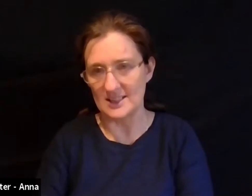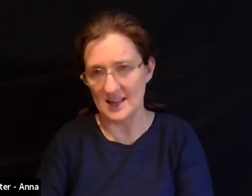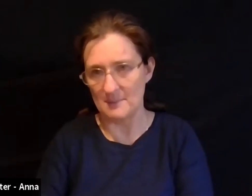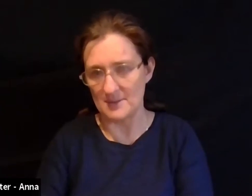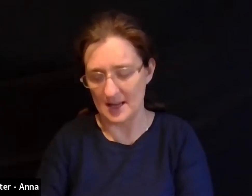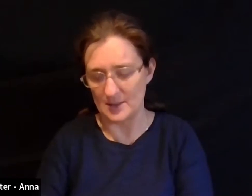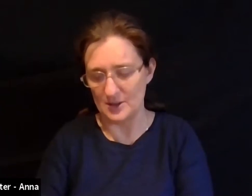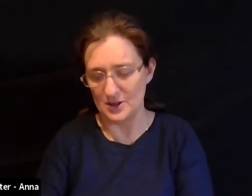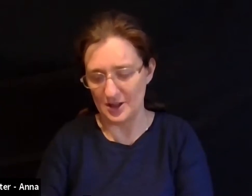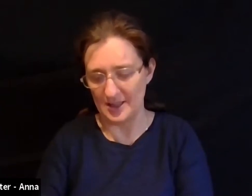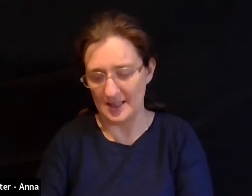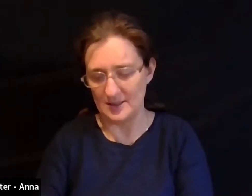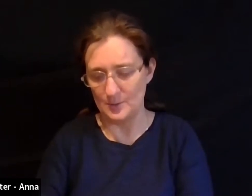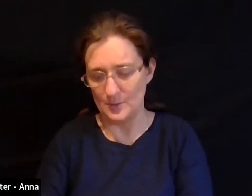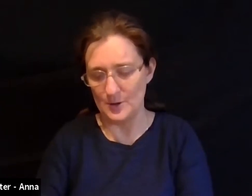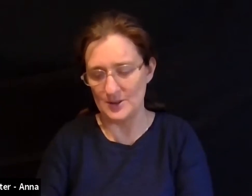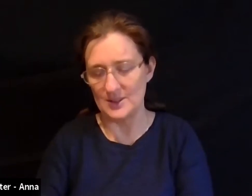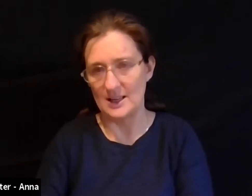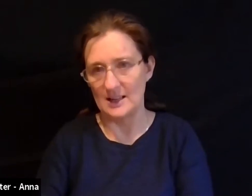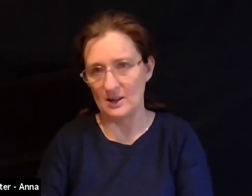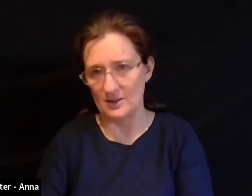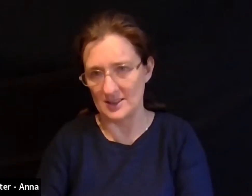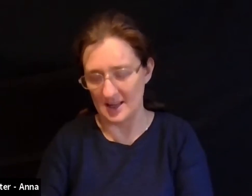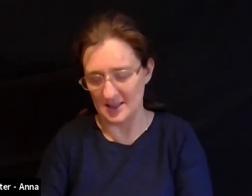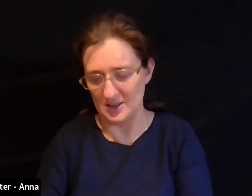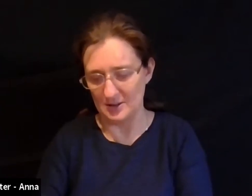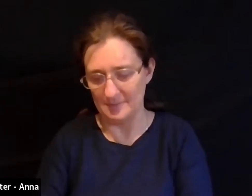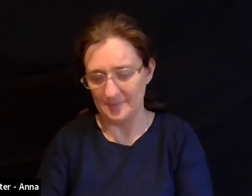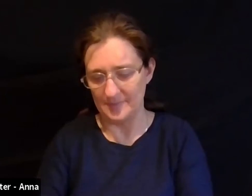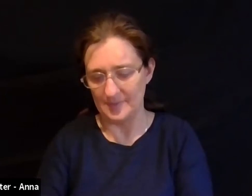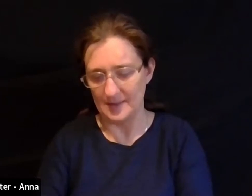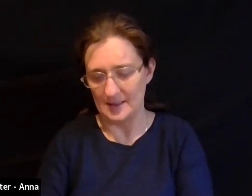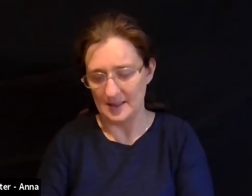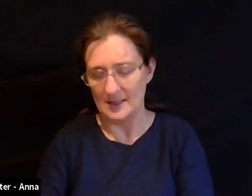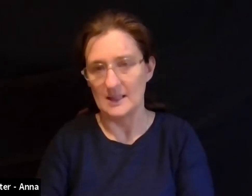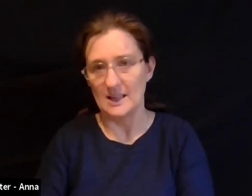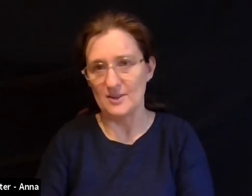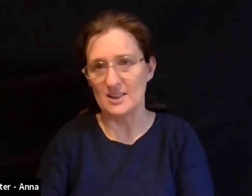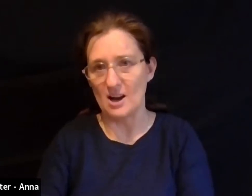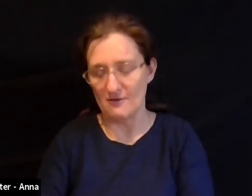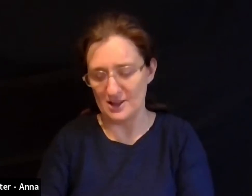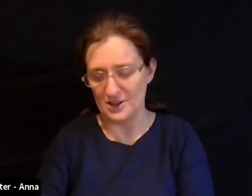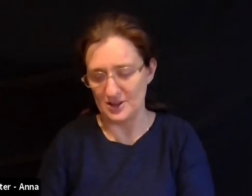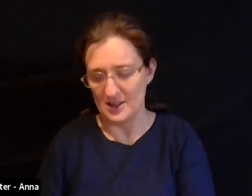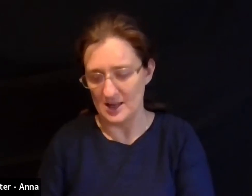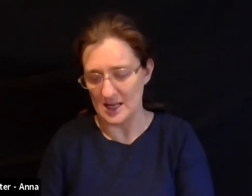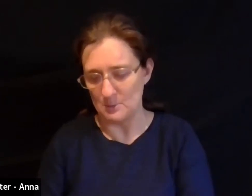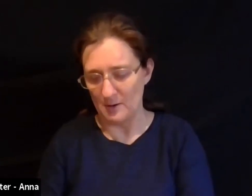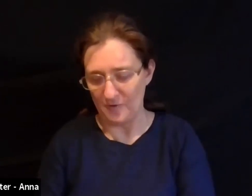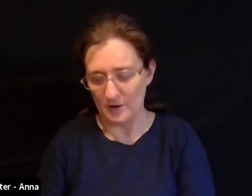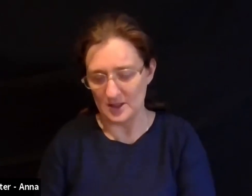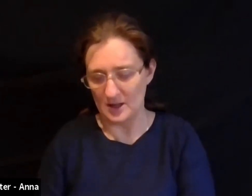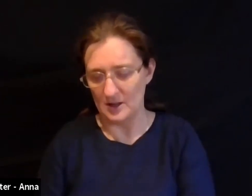Guide our steps as we journey towards and alongside you. Give us courage